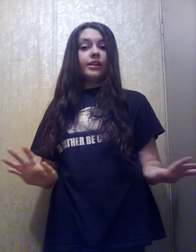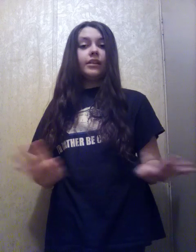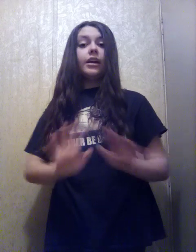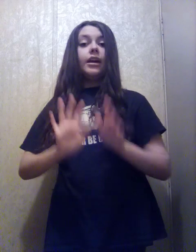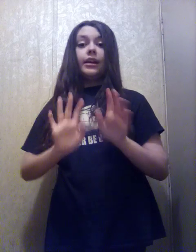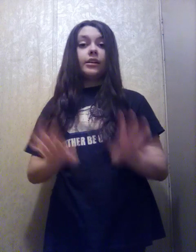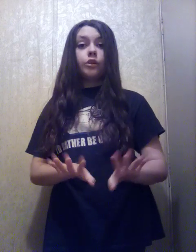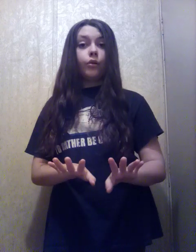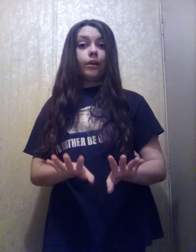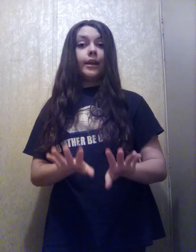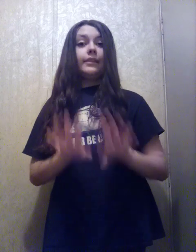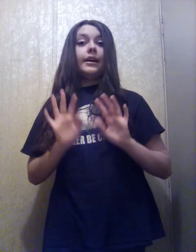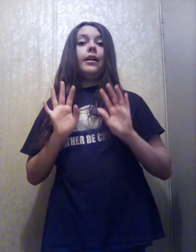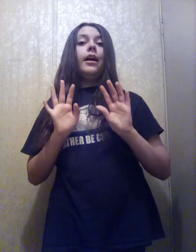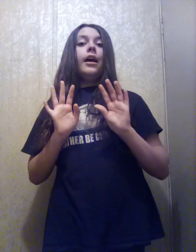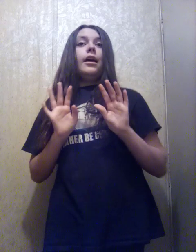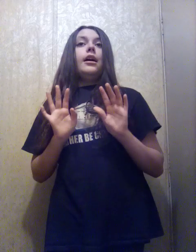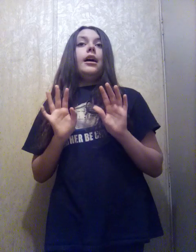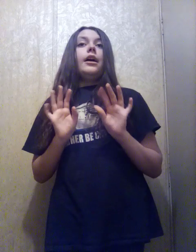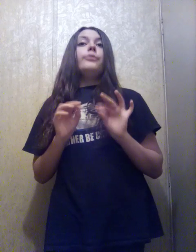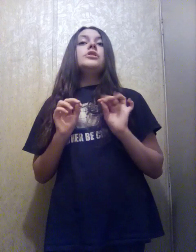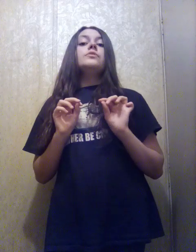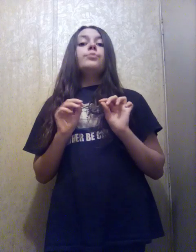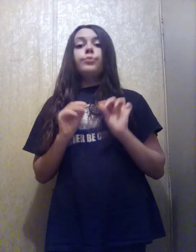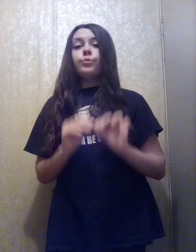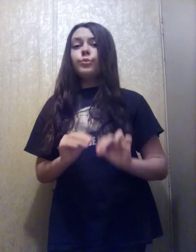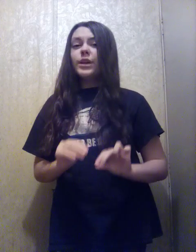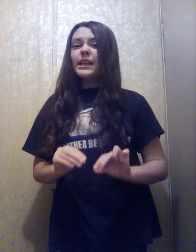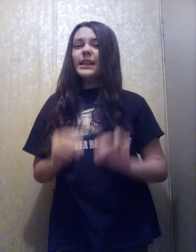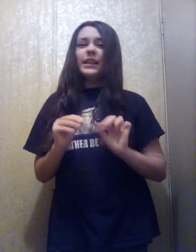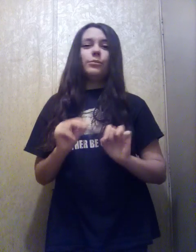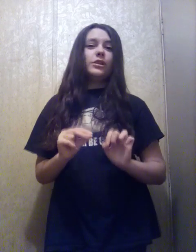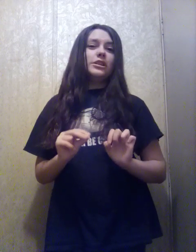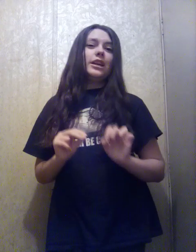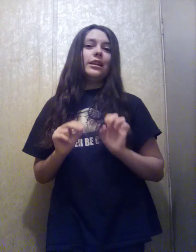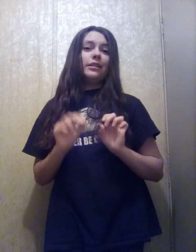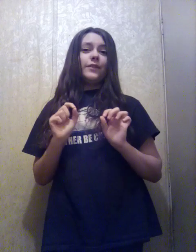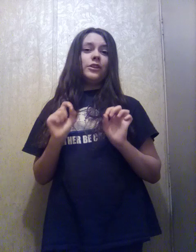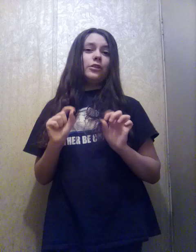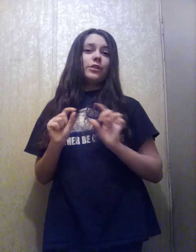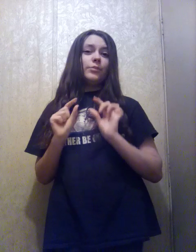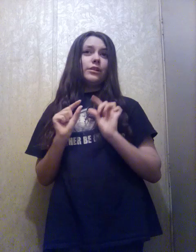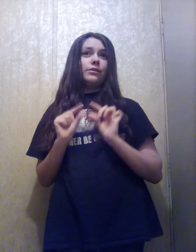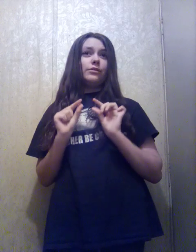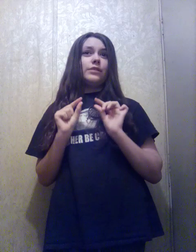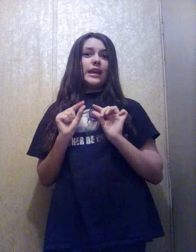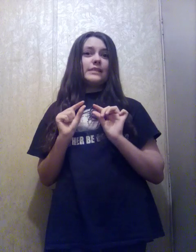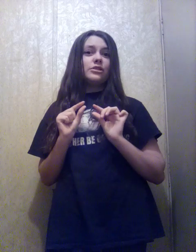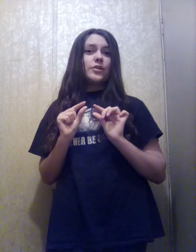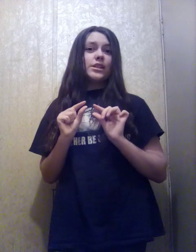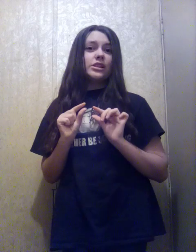everything, and I totally get that. I would just really appreciate it if y'all could be a little nicer towards each